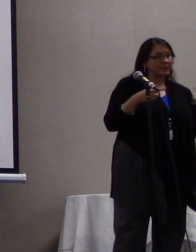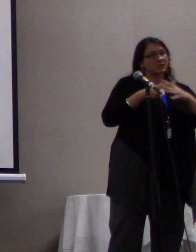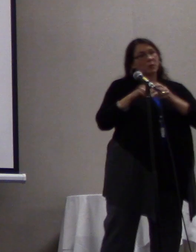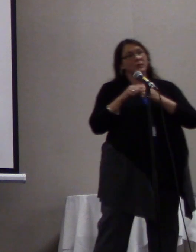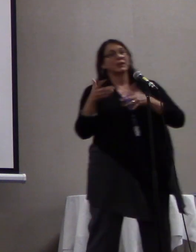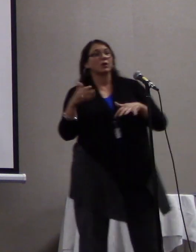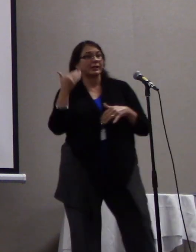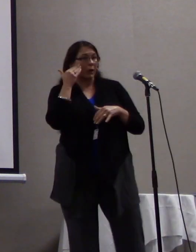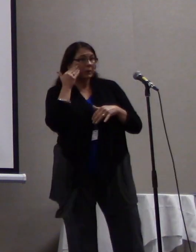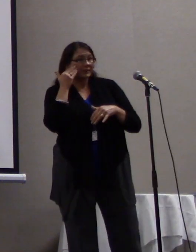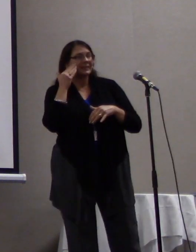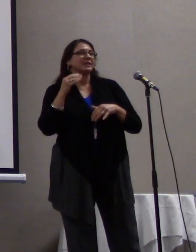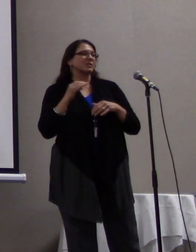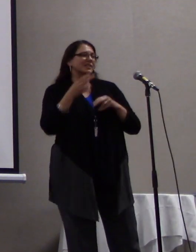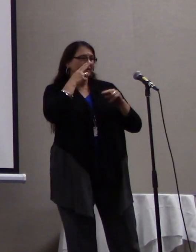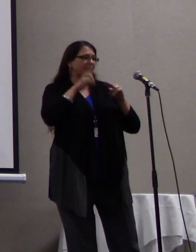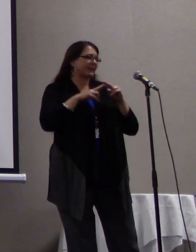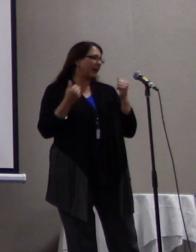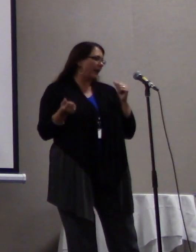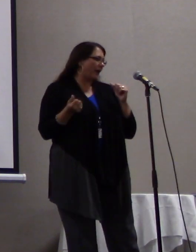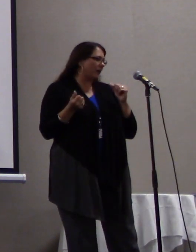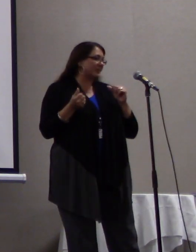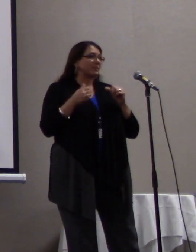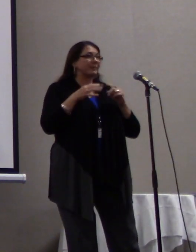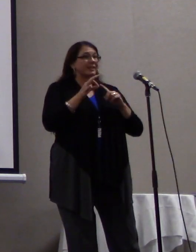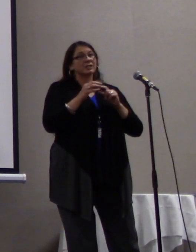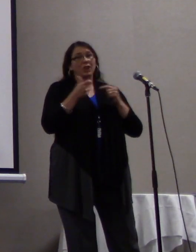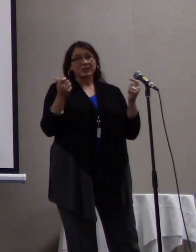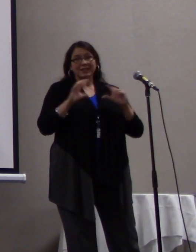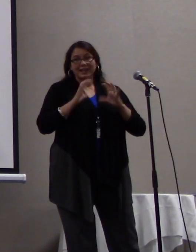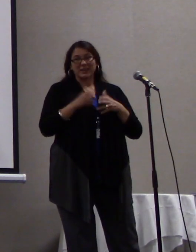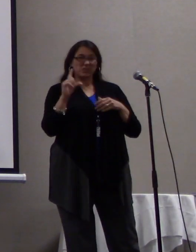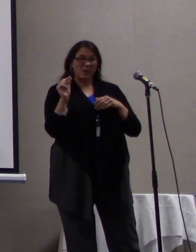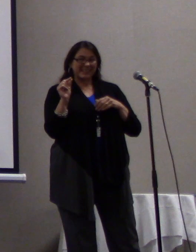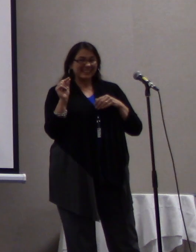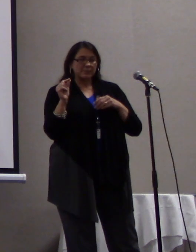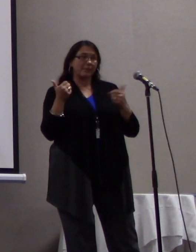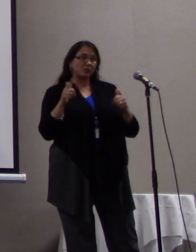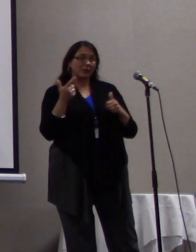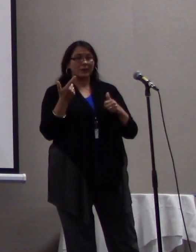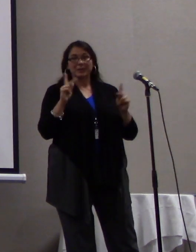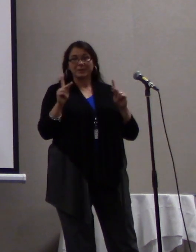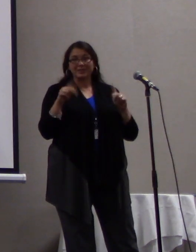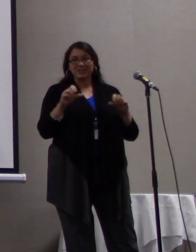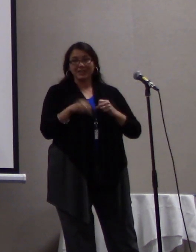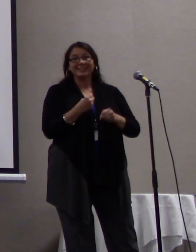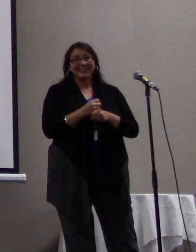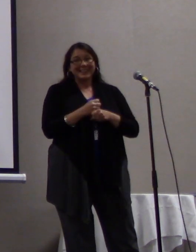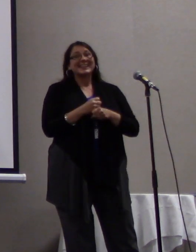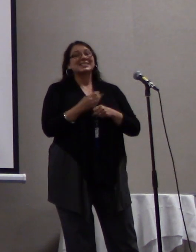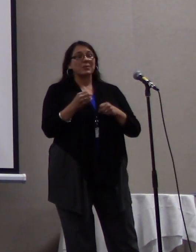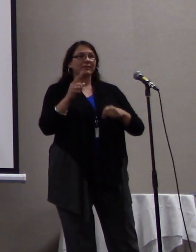with, but start with what you already know. So it's going to be fun. It's a large class. We have 20, maybe 21 people this